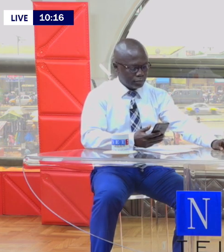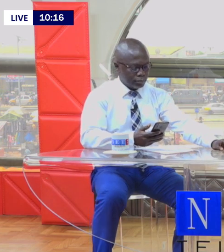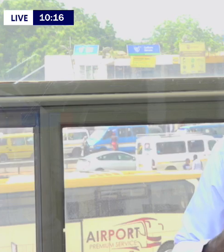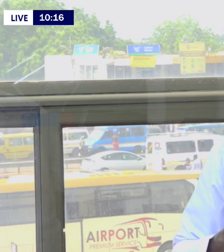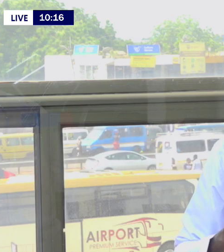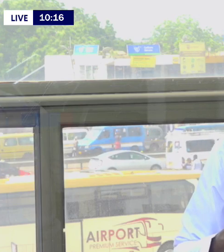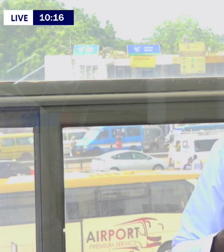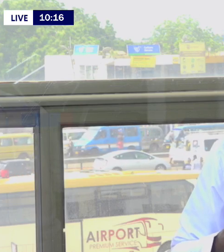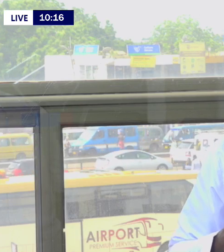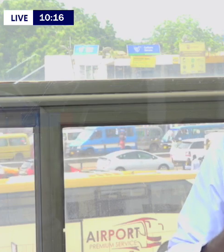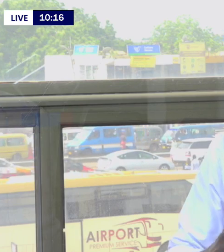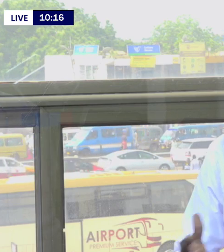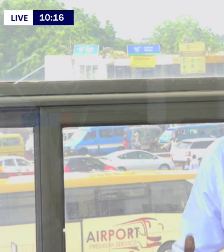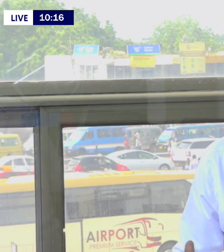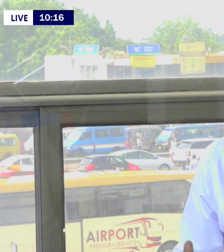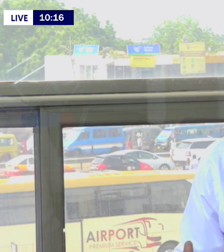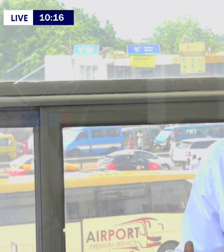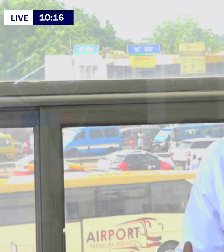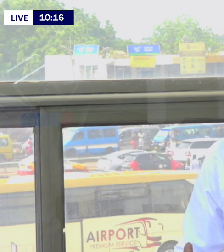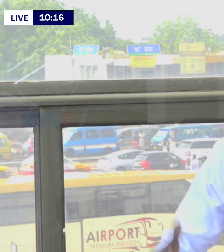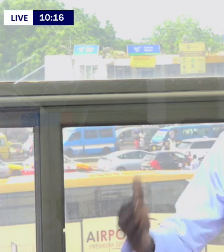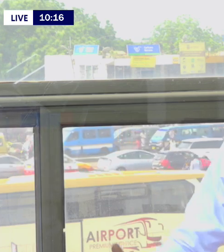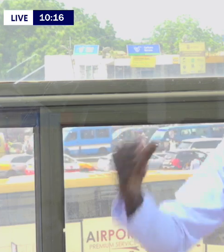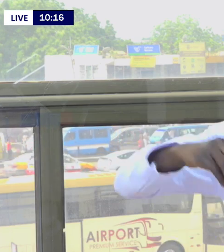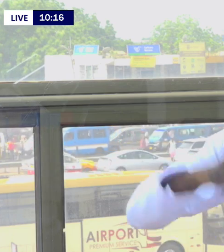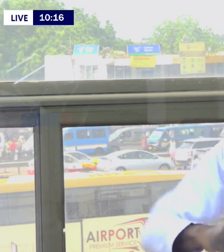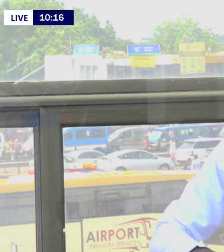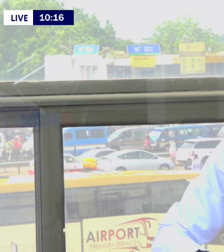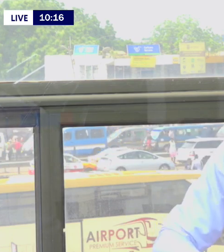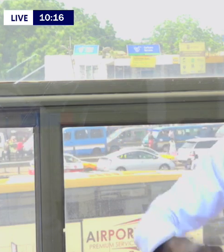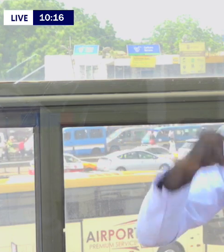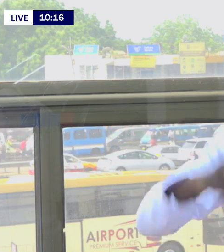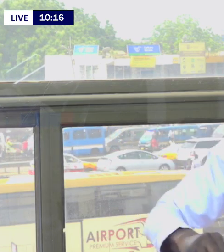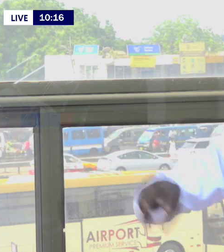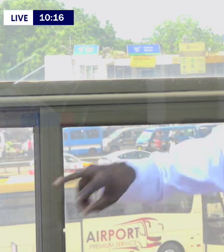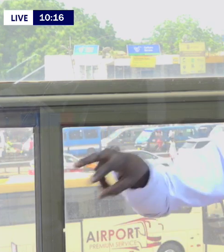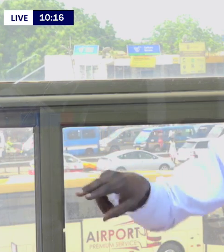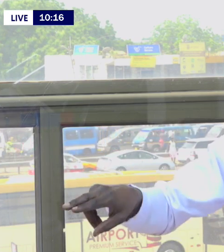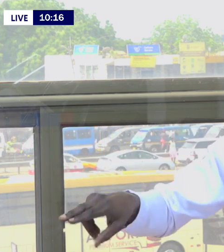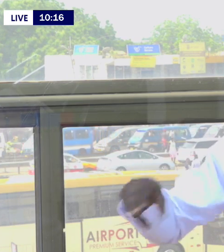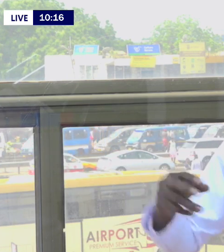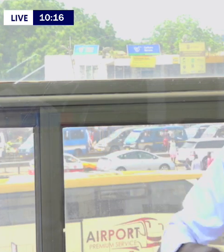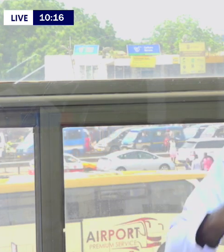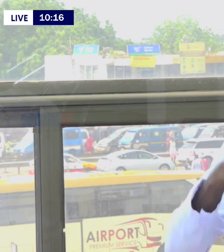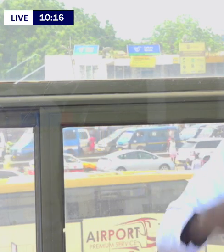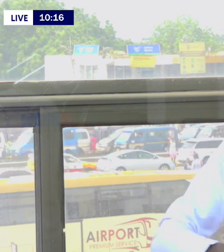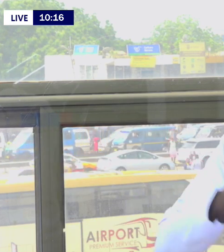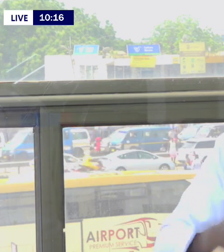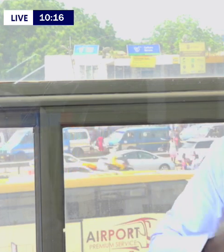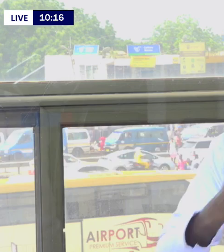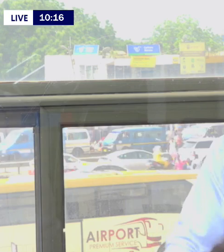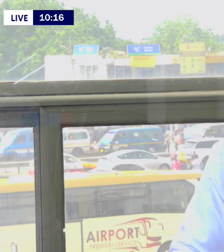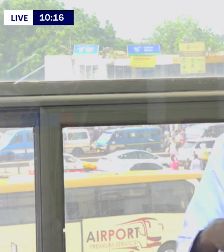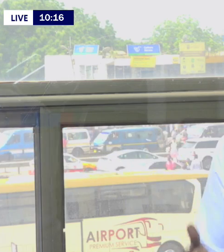say, yen to mean twasso. Say, ye bet twasso kura. Sika ye be jimu and sana ya